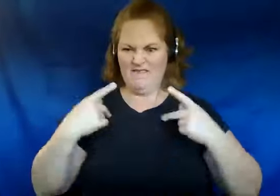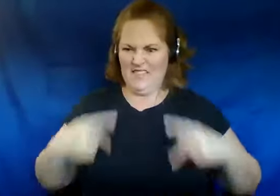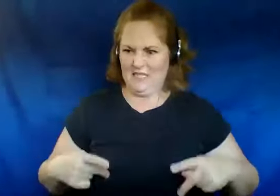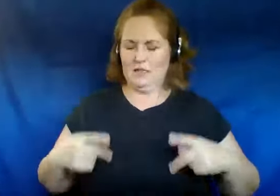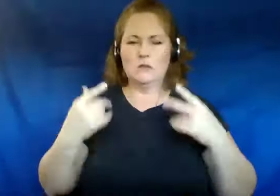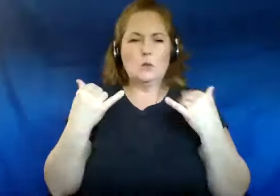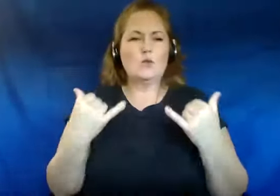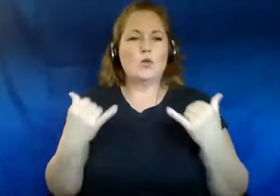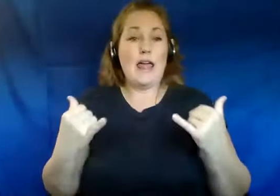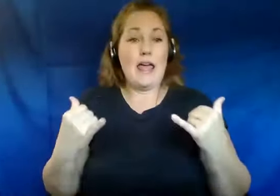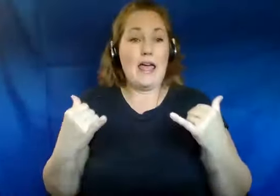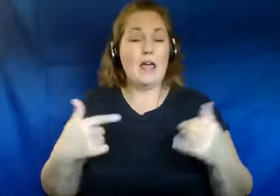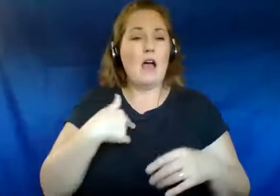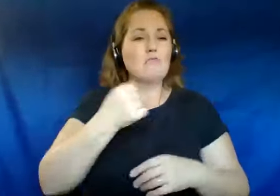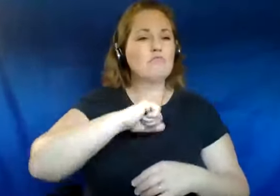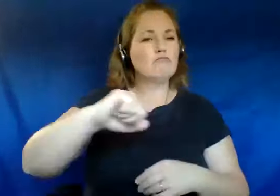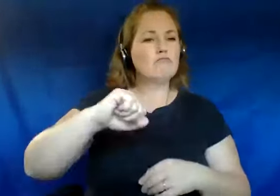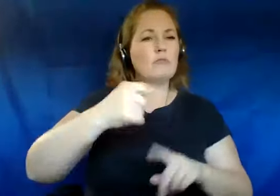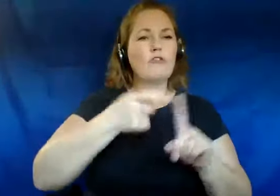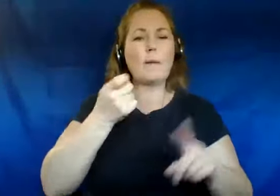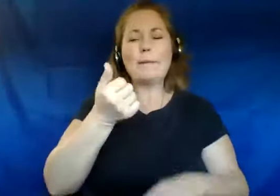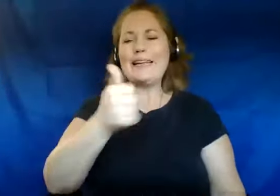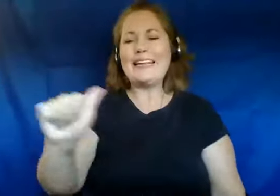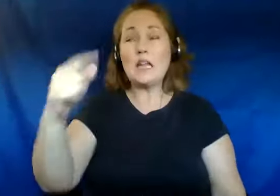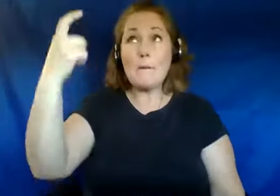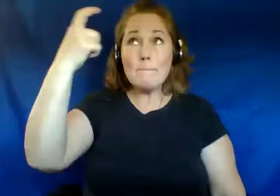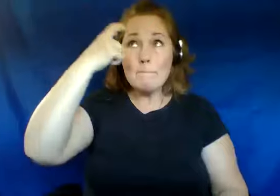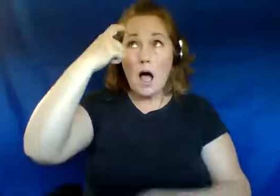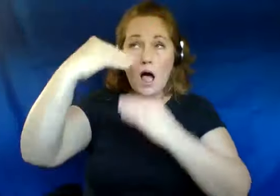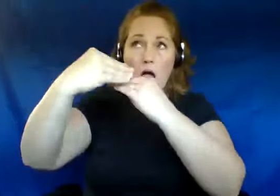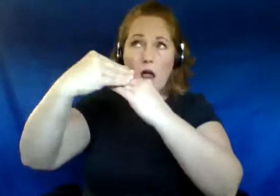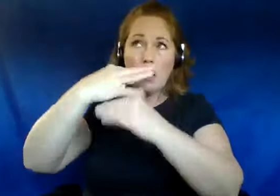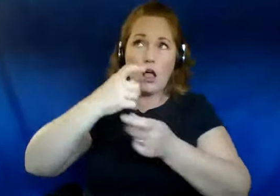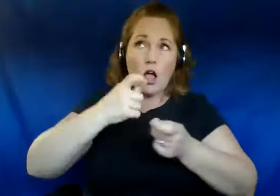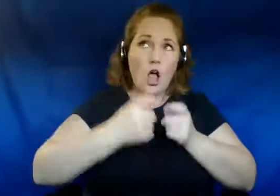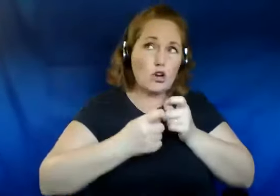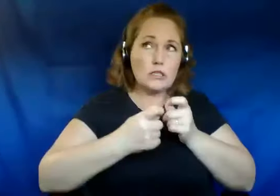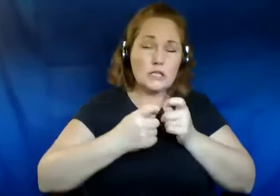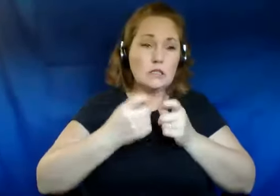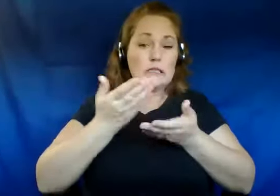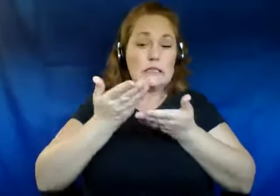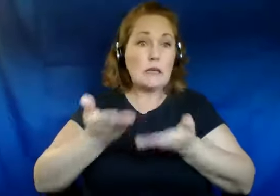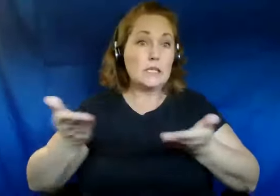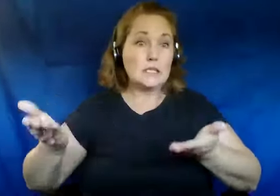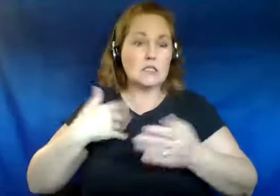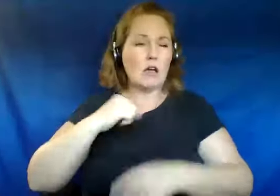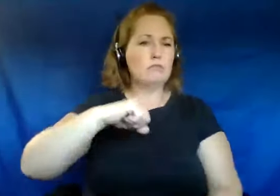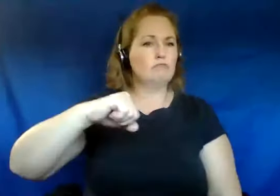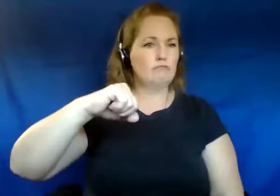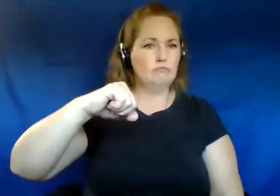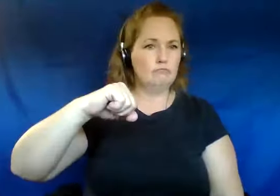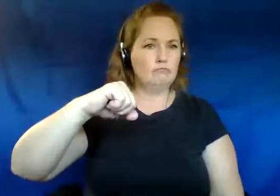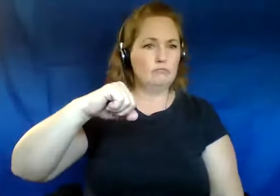am absent from any mind-altering substance. So bodily,